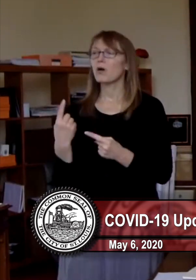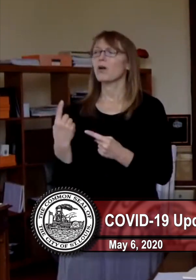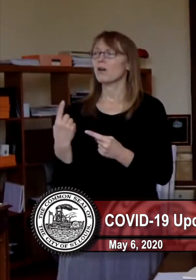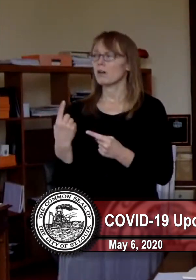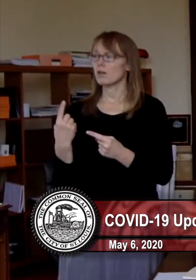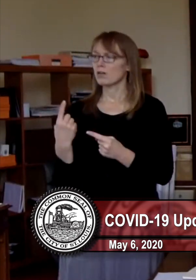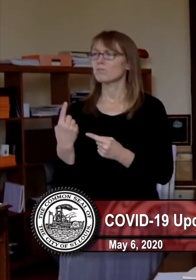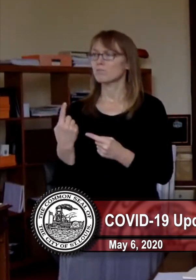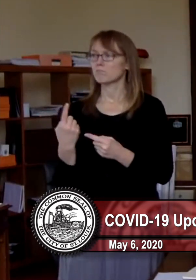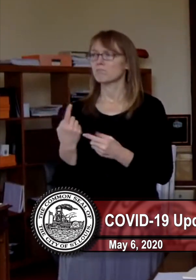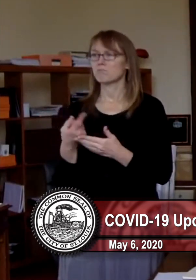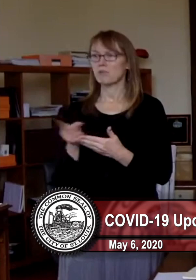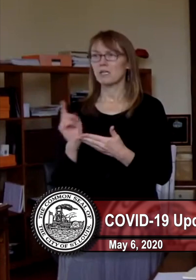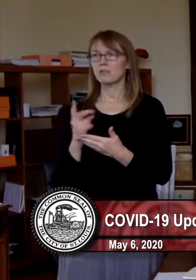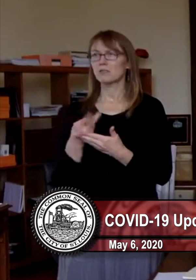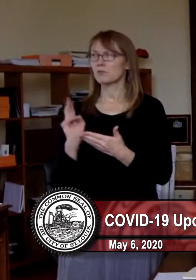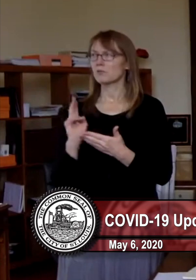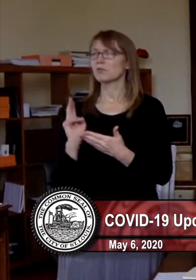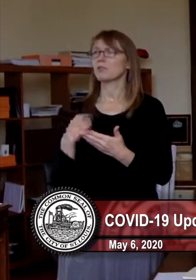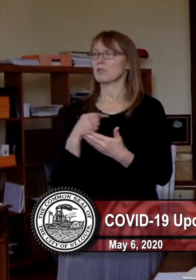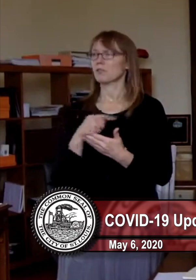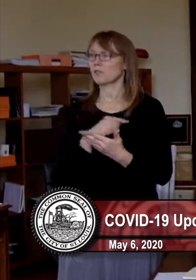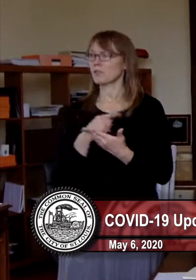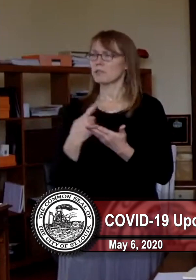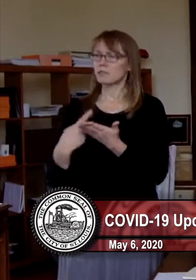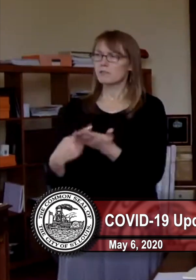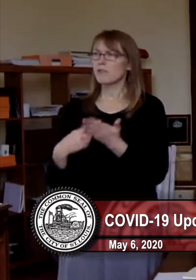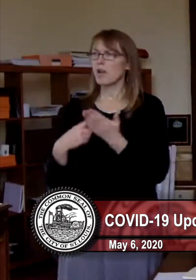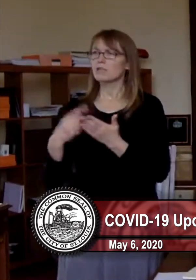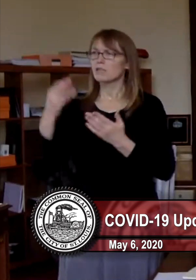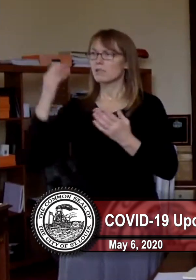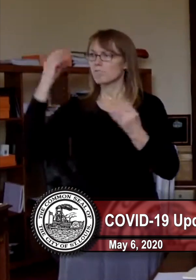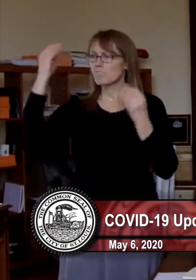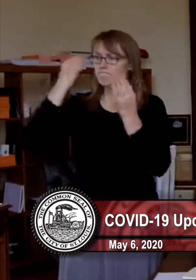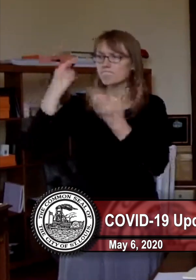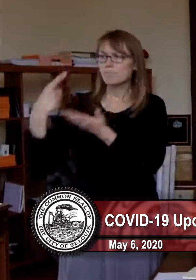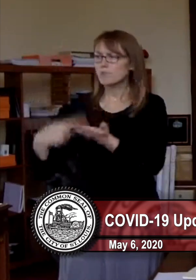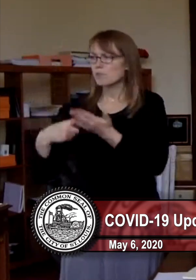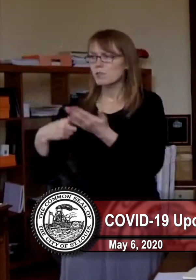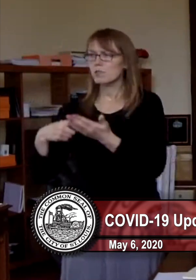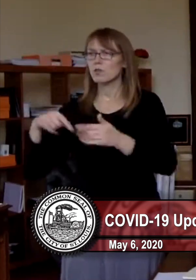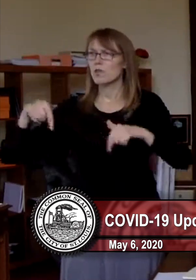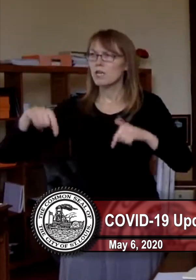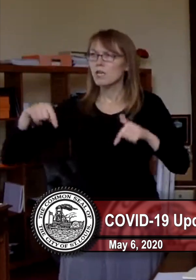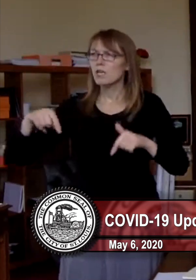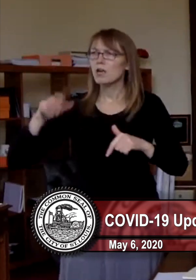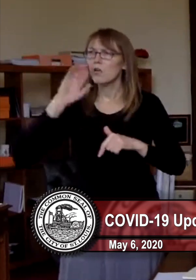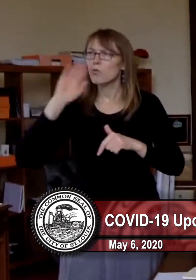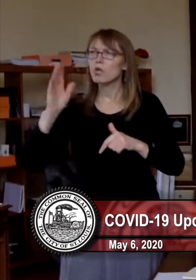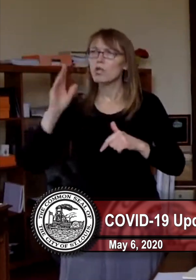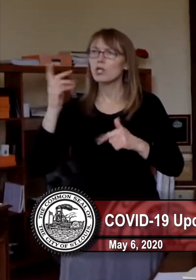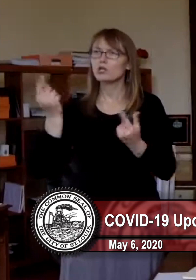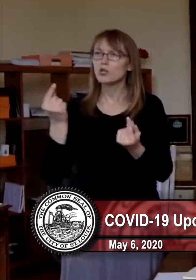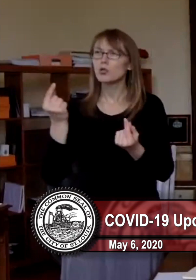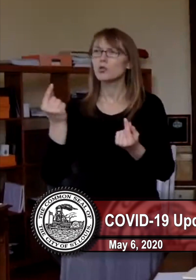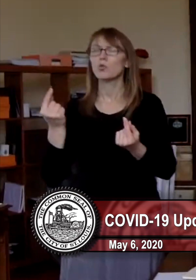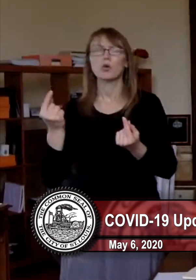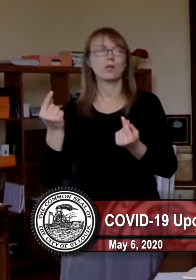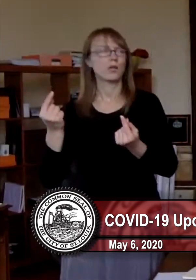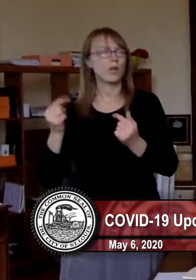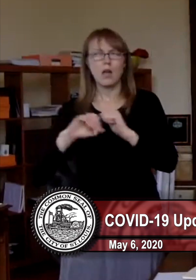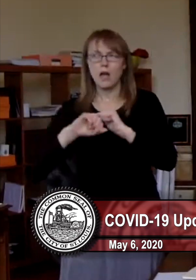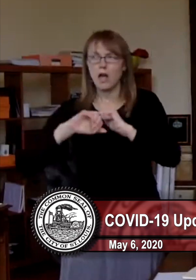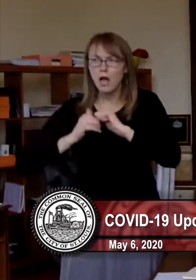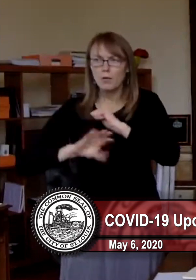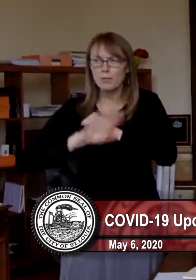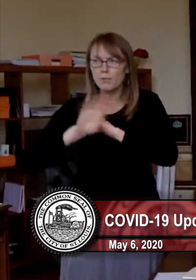out what it looks like City Hall reopens. There'll be plexi screens between you and between the customer and our